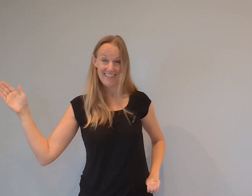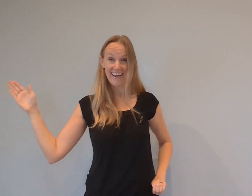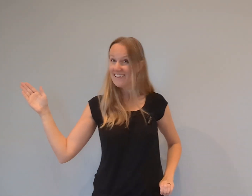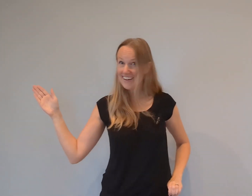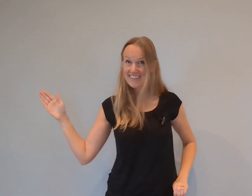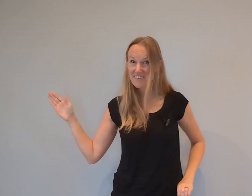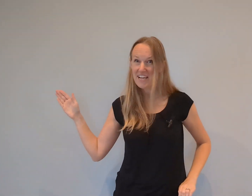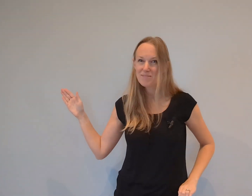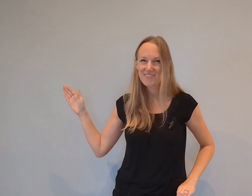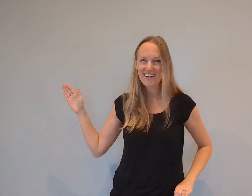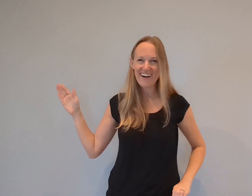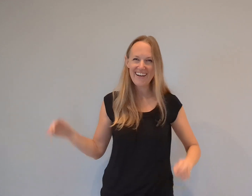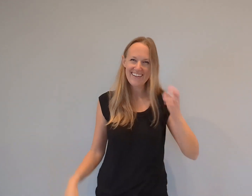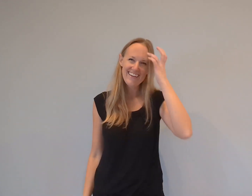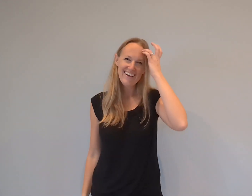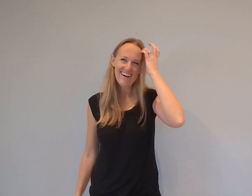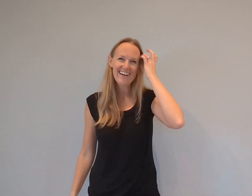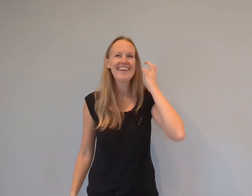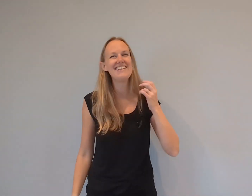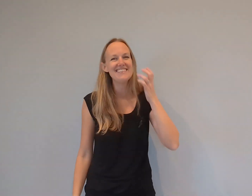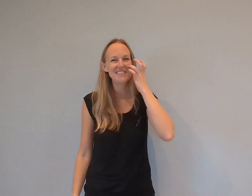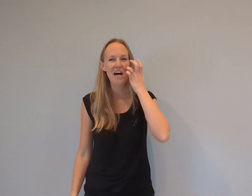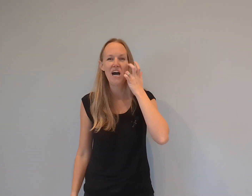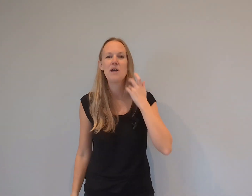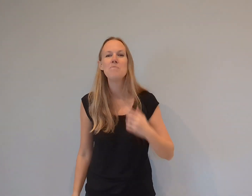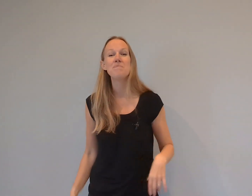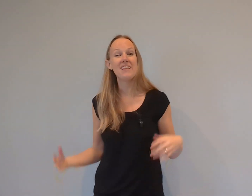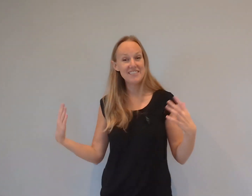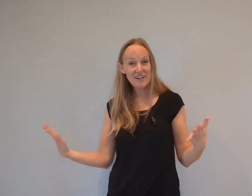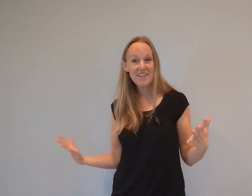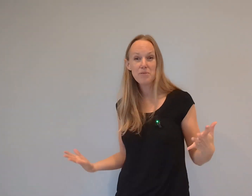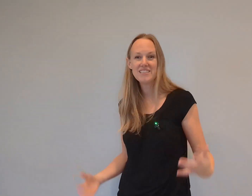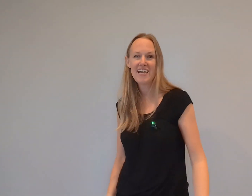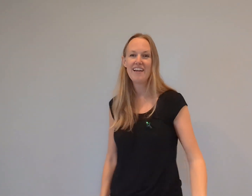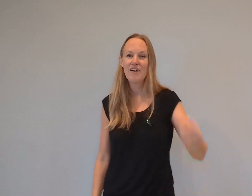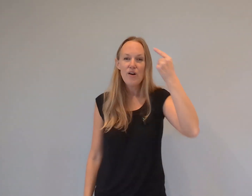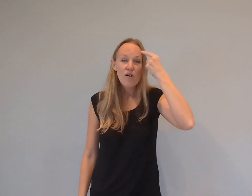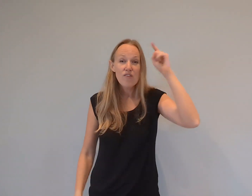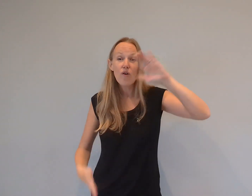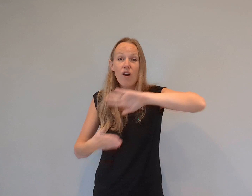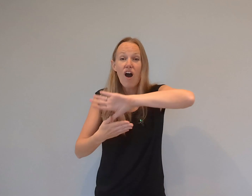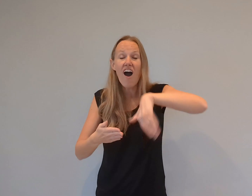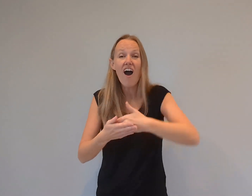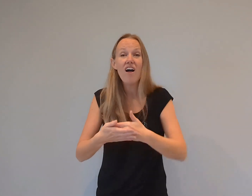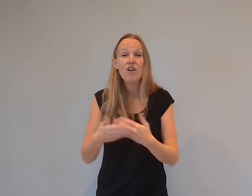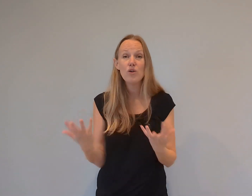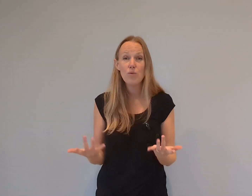Okay, a lot of different names for God in this song. Let's try the bridge again. For all who